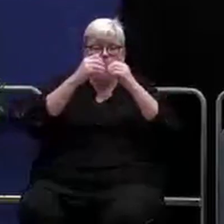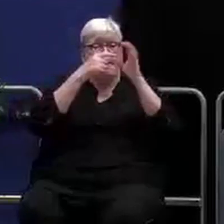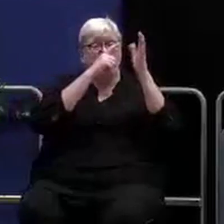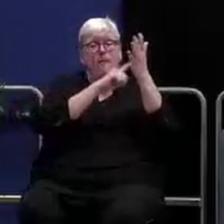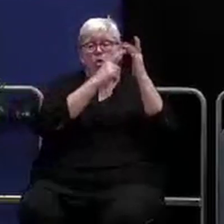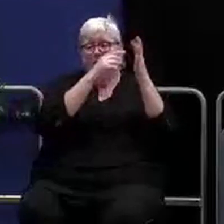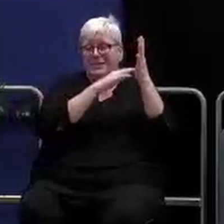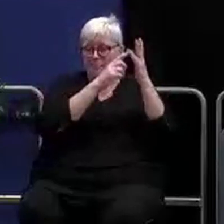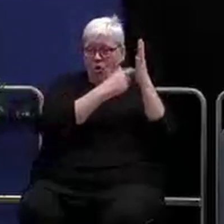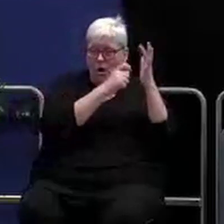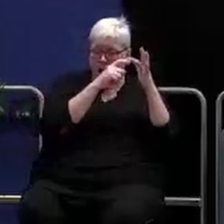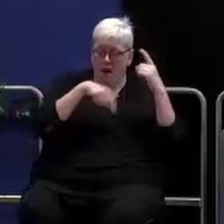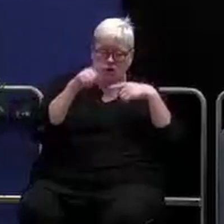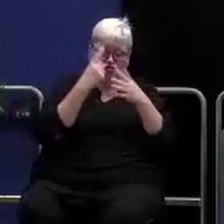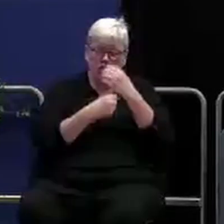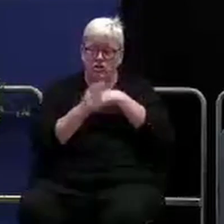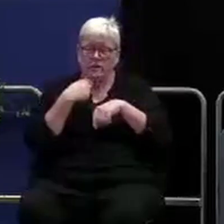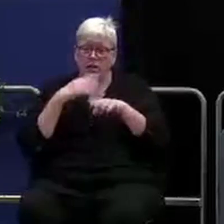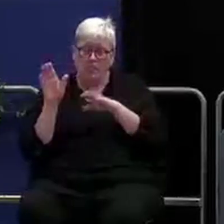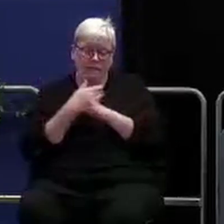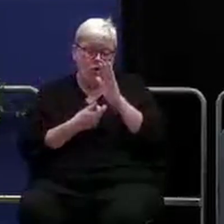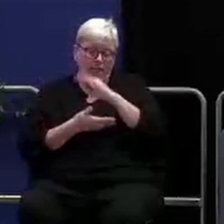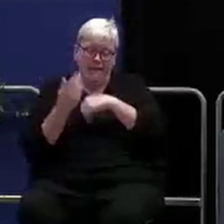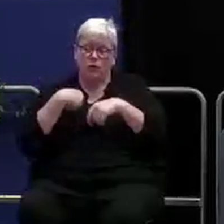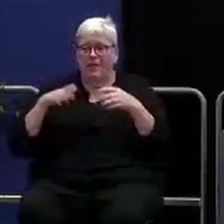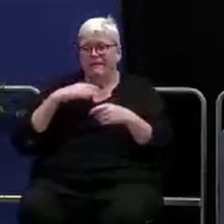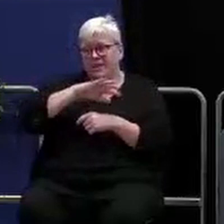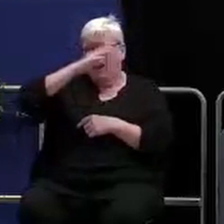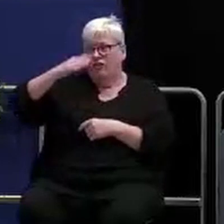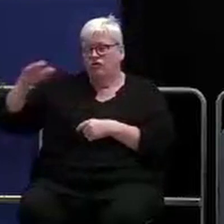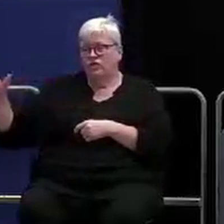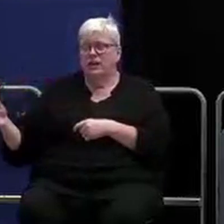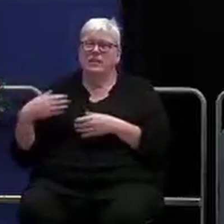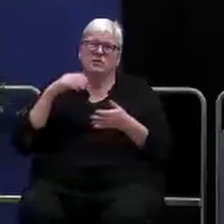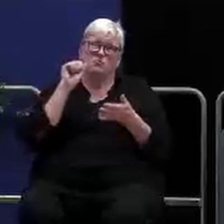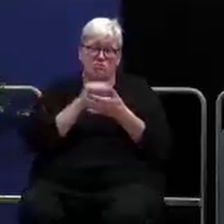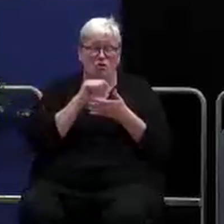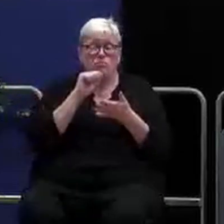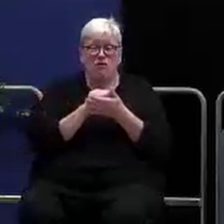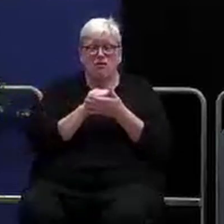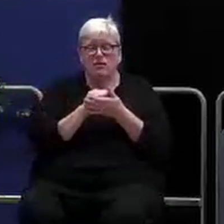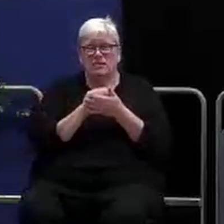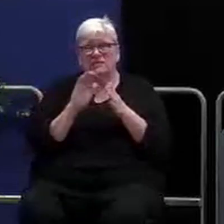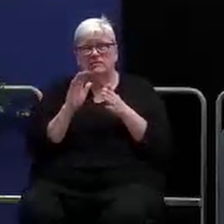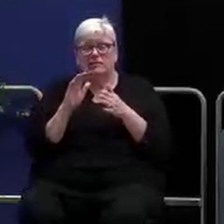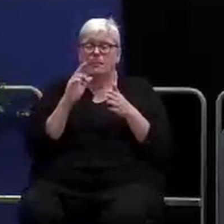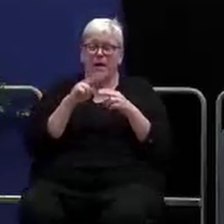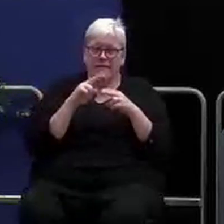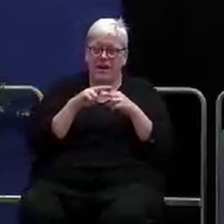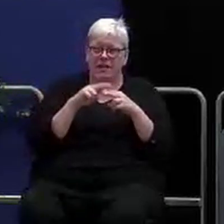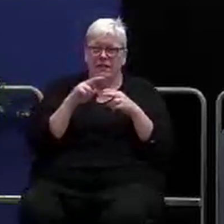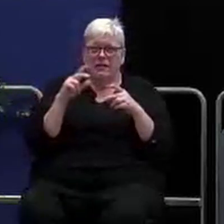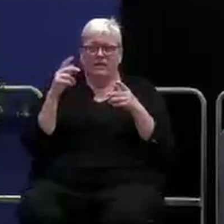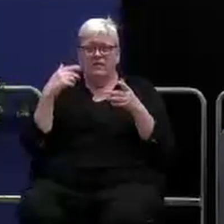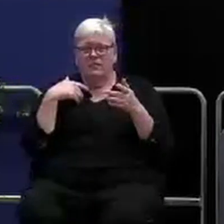and at one point before we left, we lived in the suburbs. And like proper suburbs, but my father had tilled up